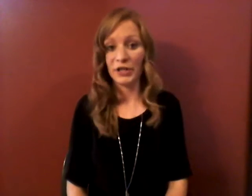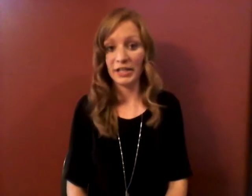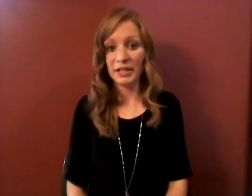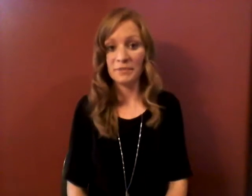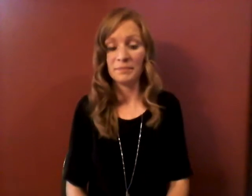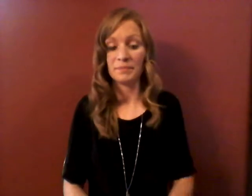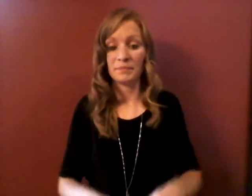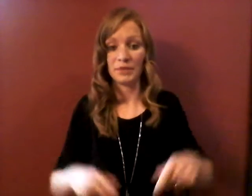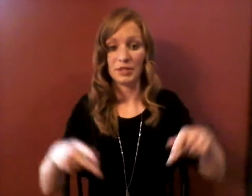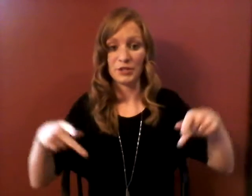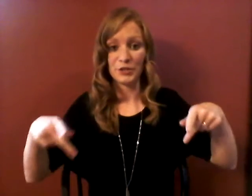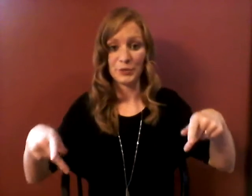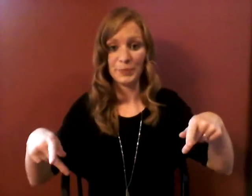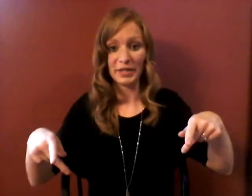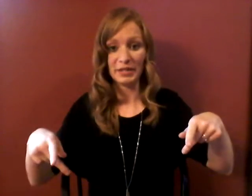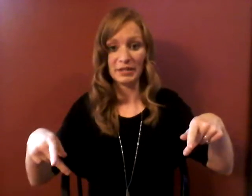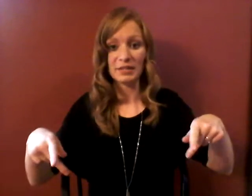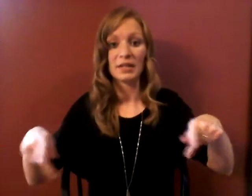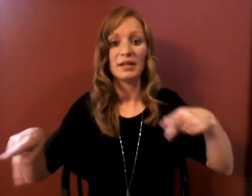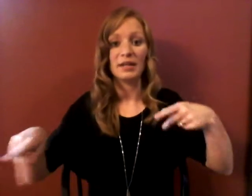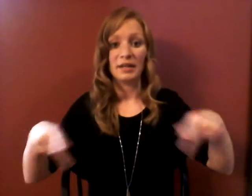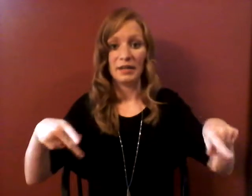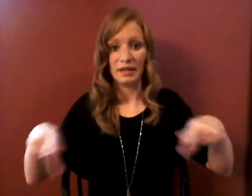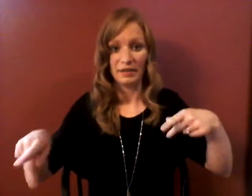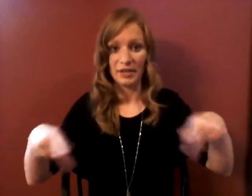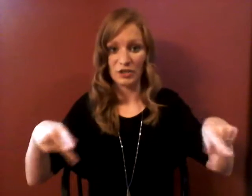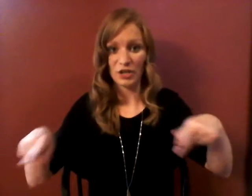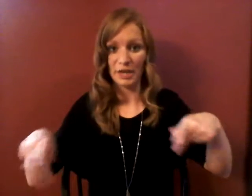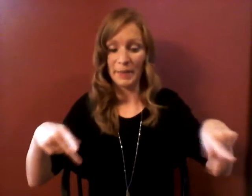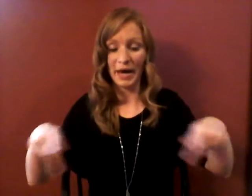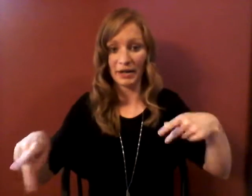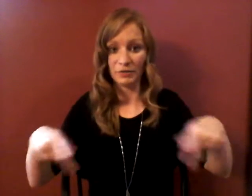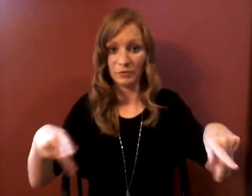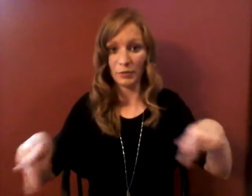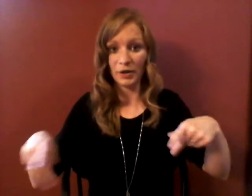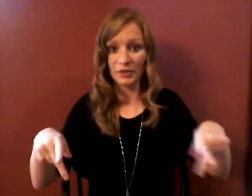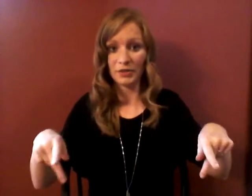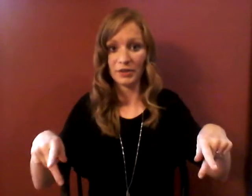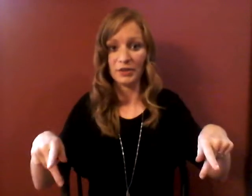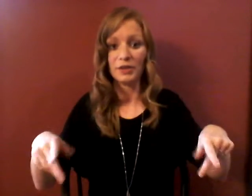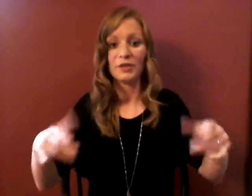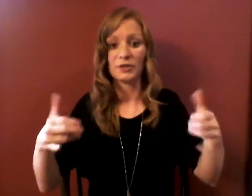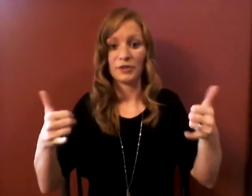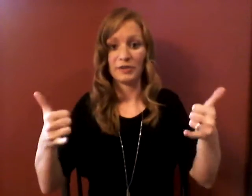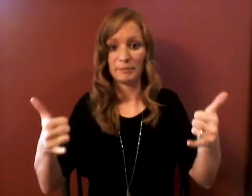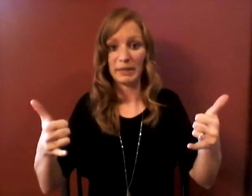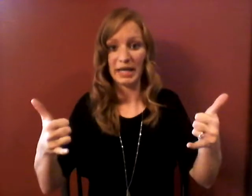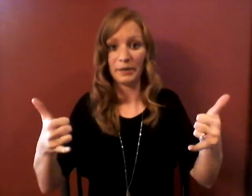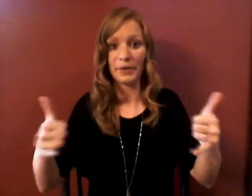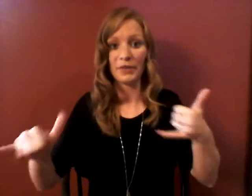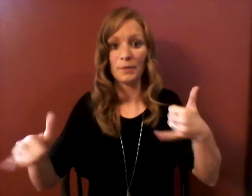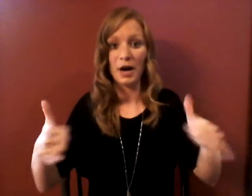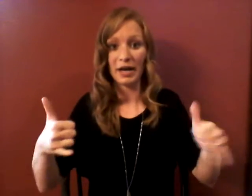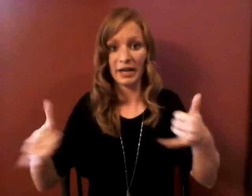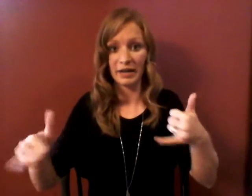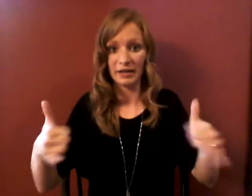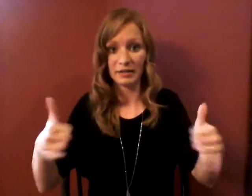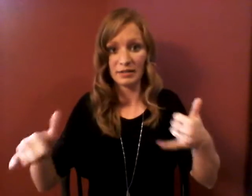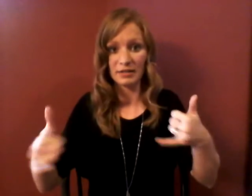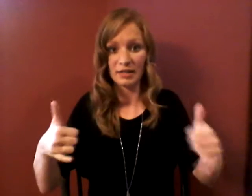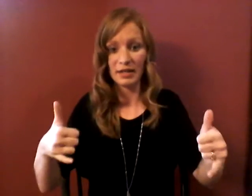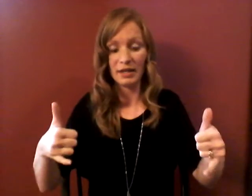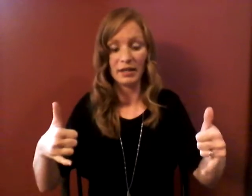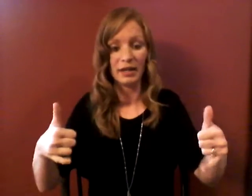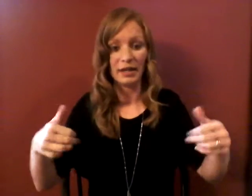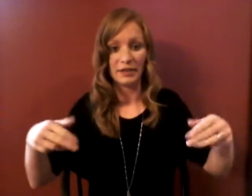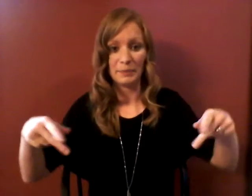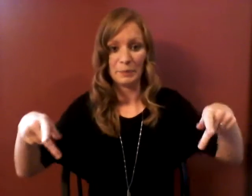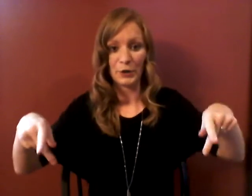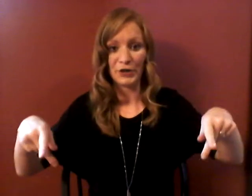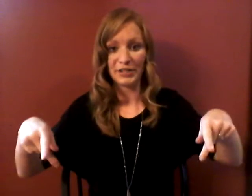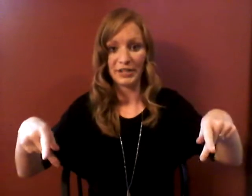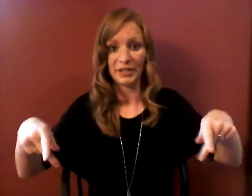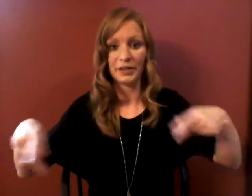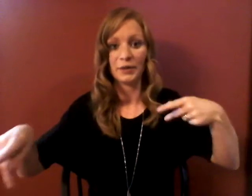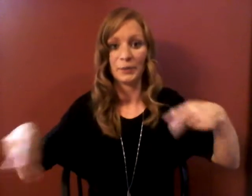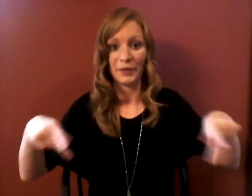Party is 2 Ps, and they shake back and forth. So you have play with the Y hands, and then party with the